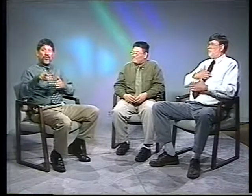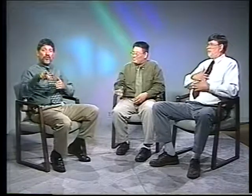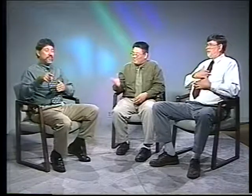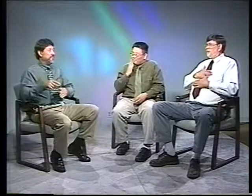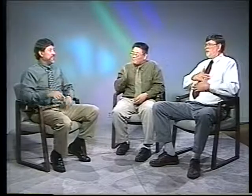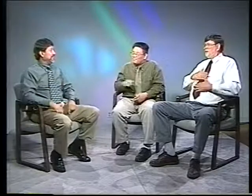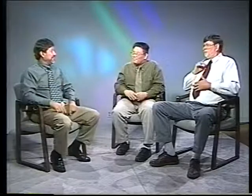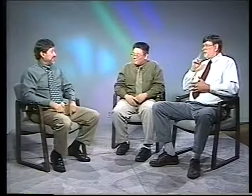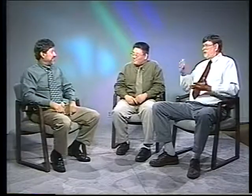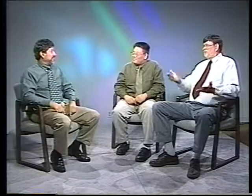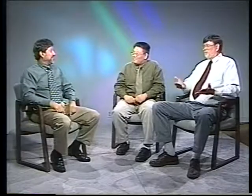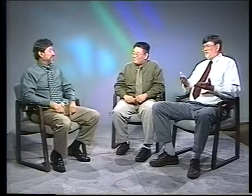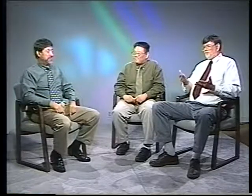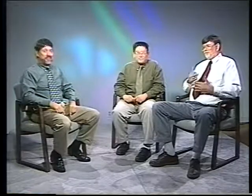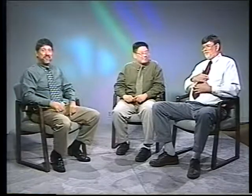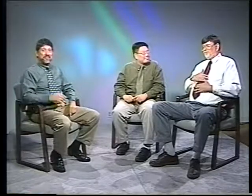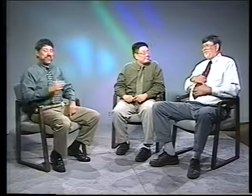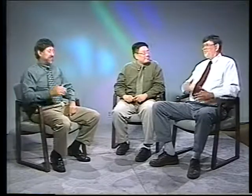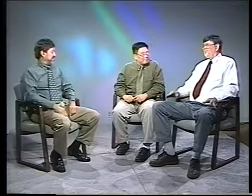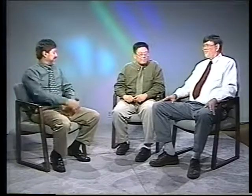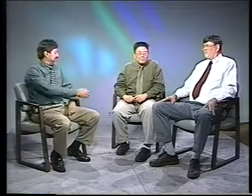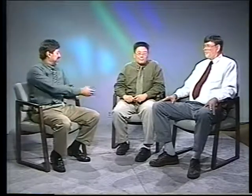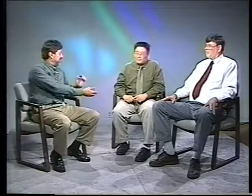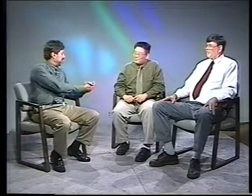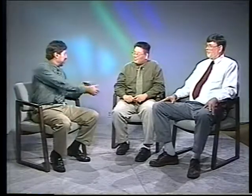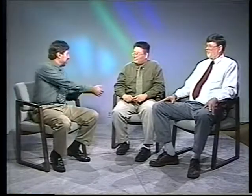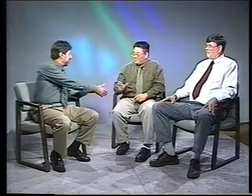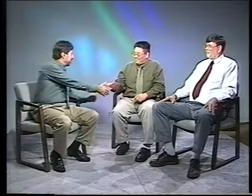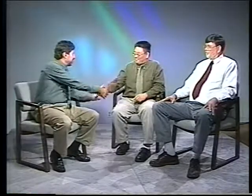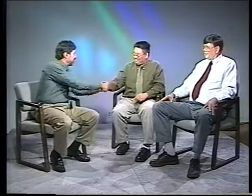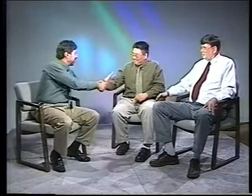here, and I'd like to thank you. Well, it's our pleasure to be here.